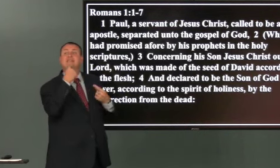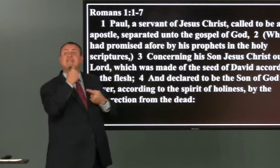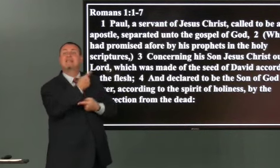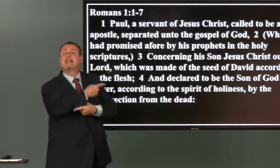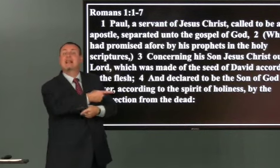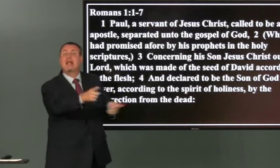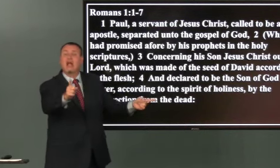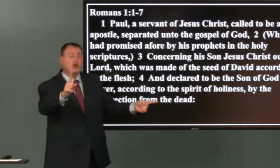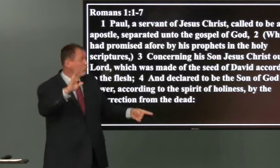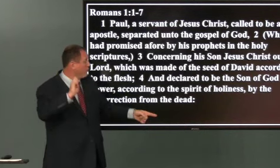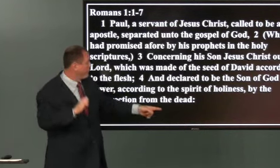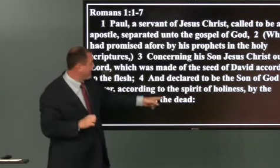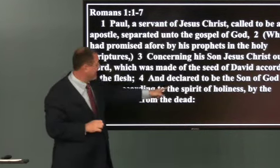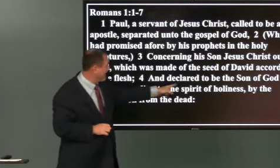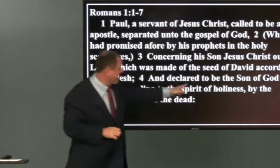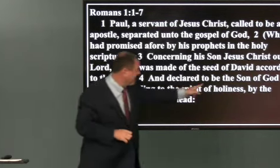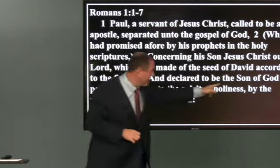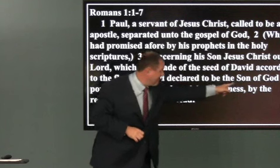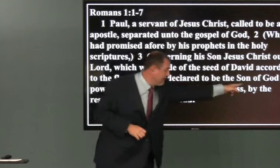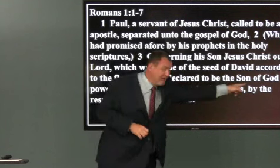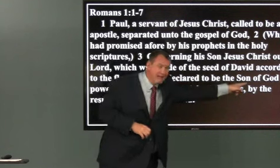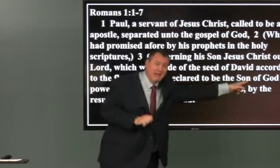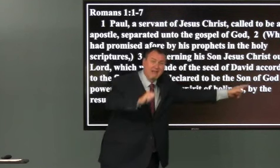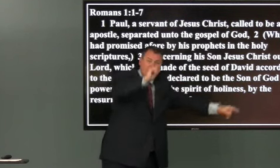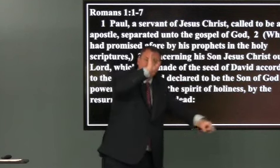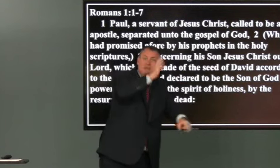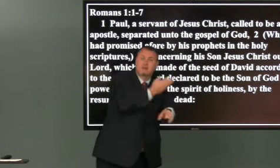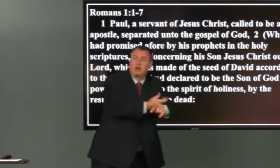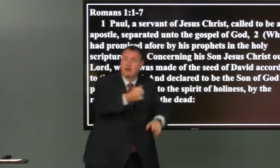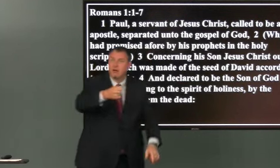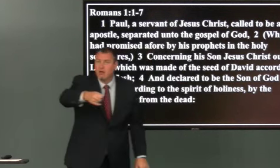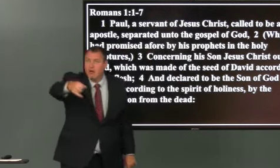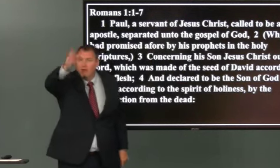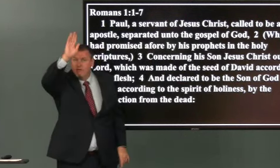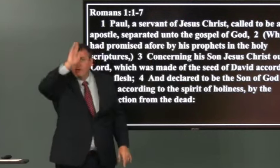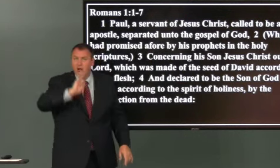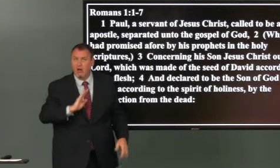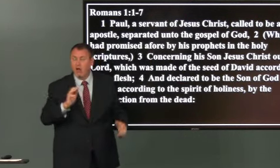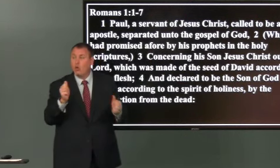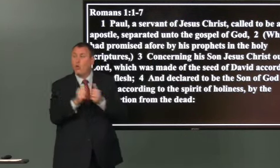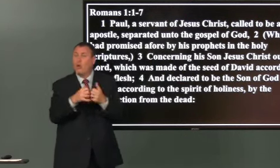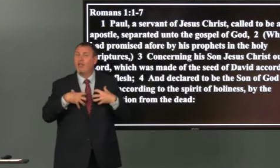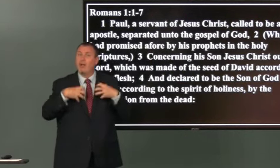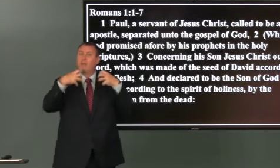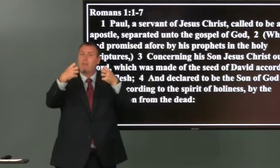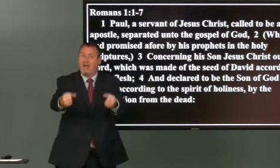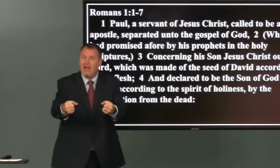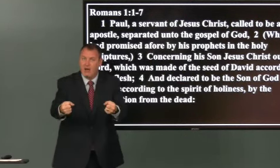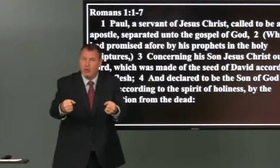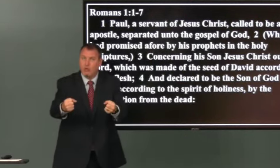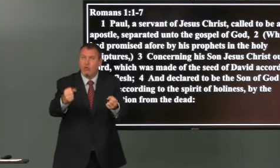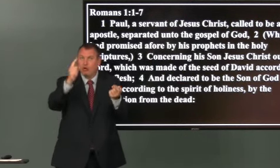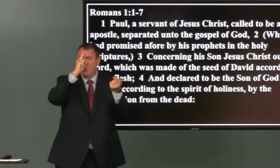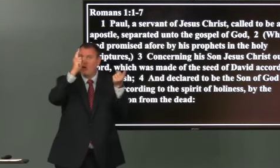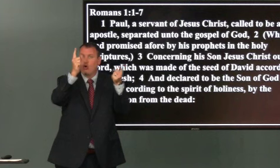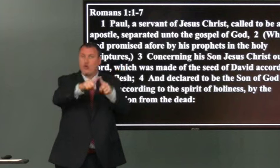to the flesh and declaring to be the son of god with power